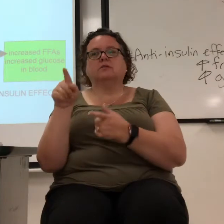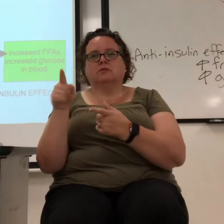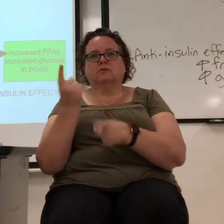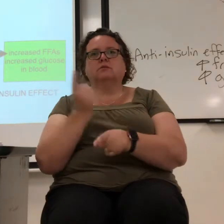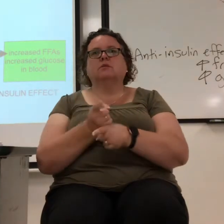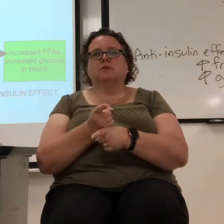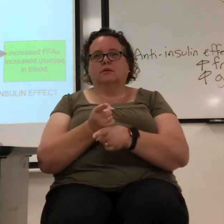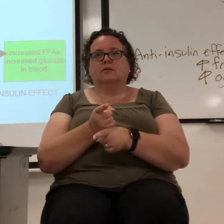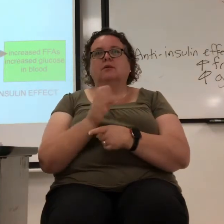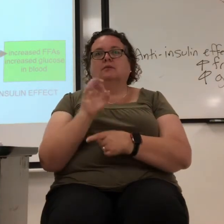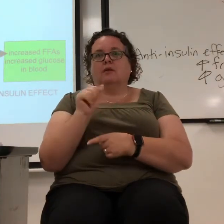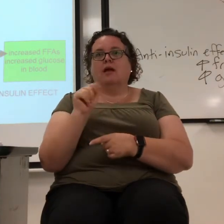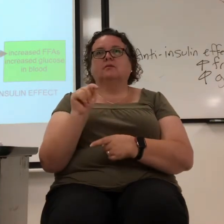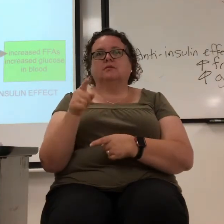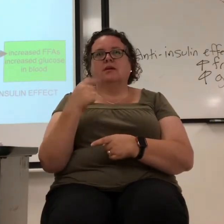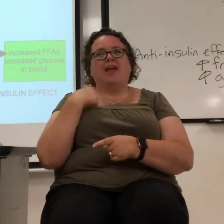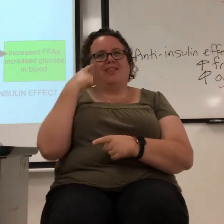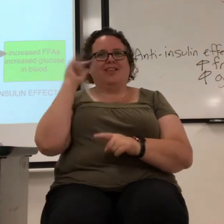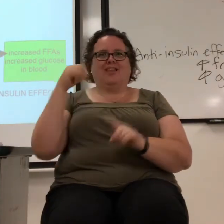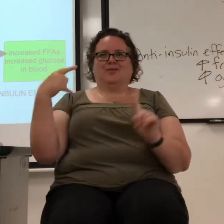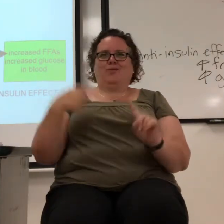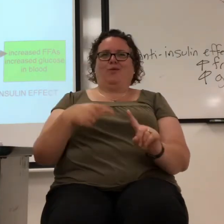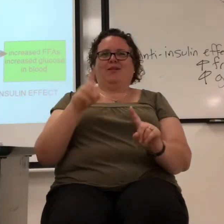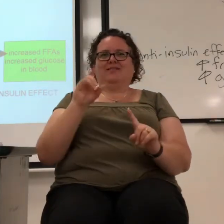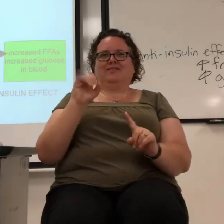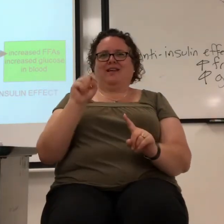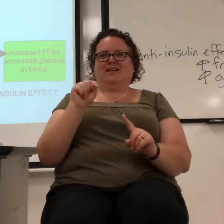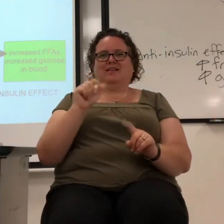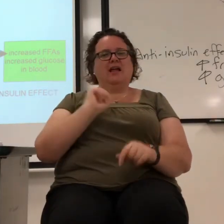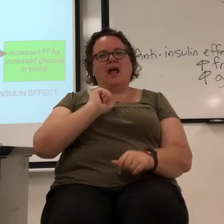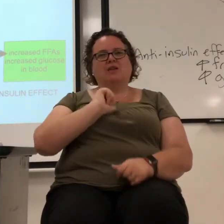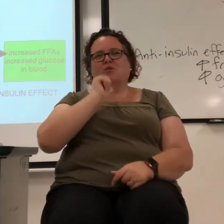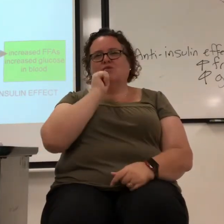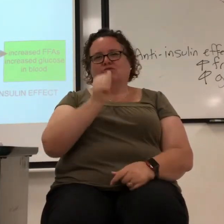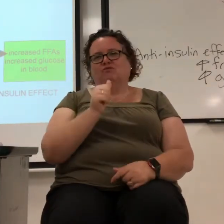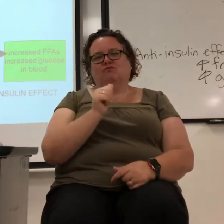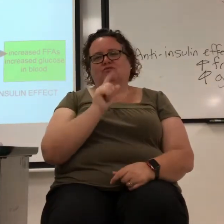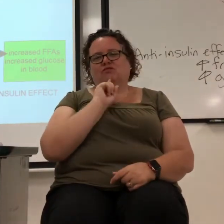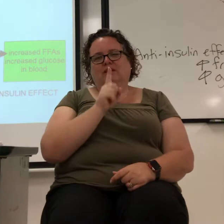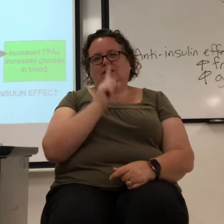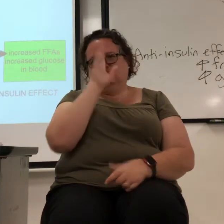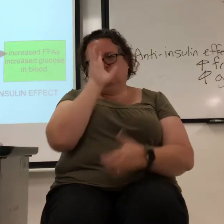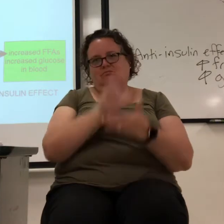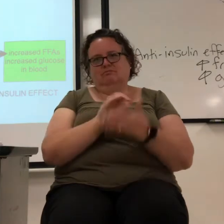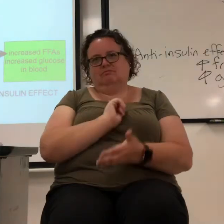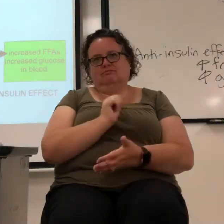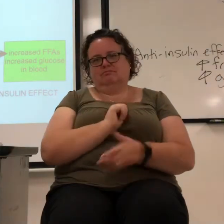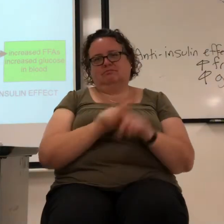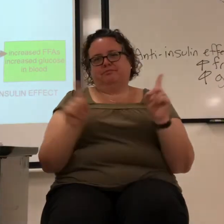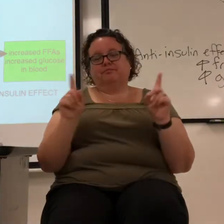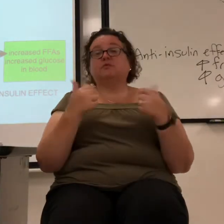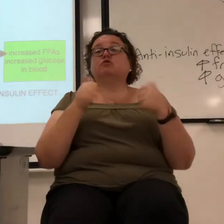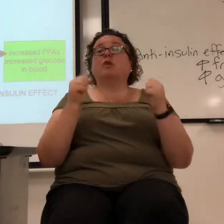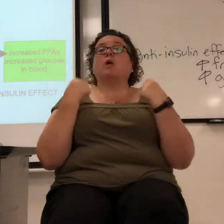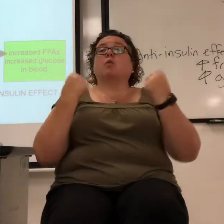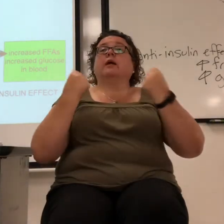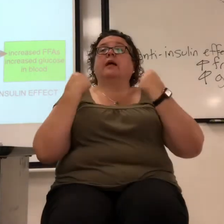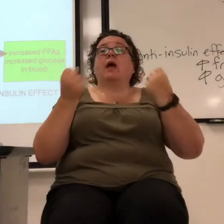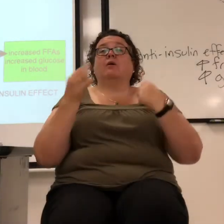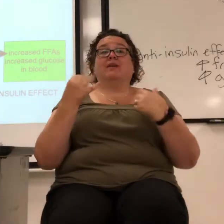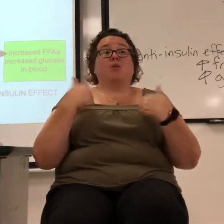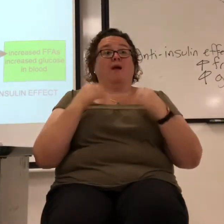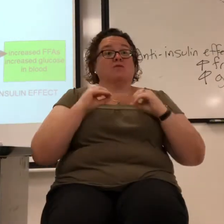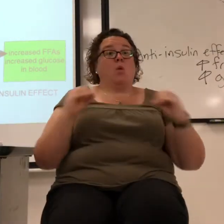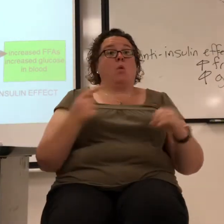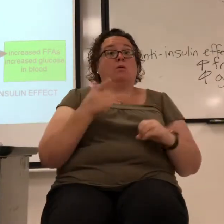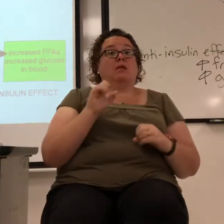Fat. Fat. I think that's the point of the diet. I don't really buy into them. Try working out if you got no glycogen. You